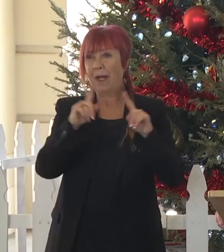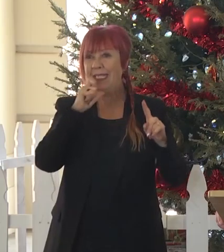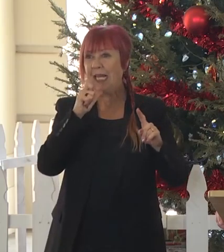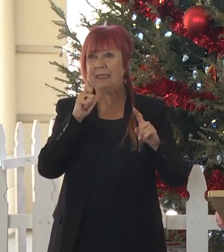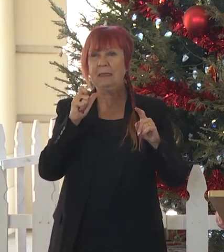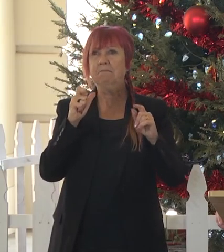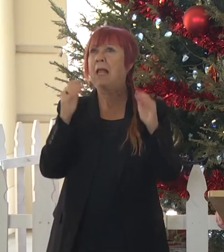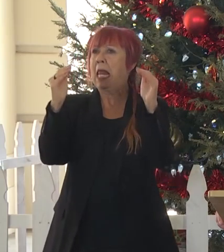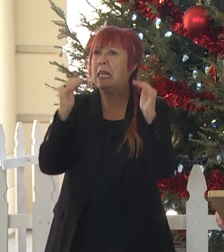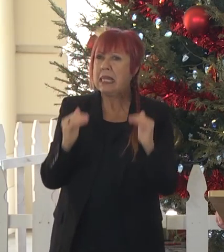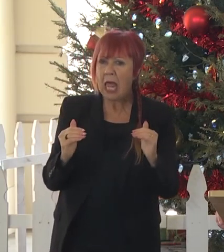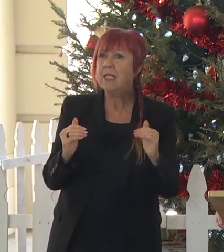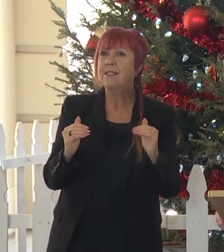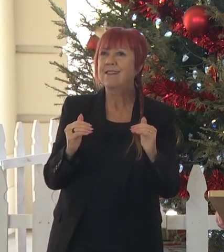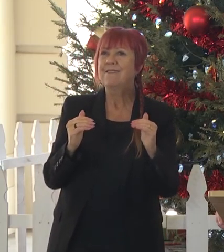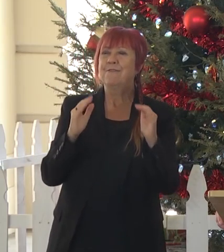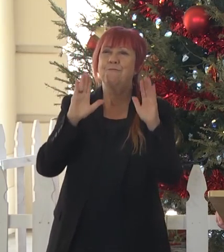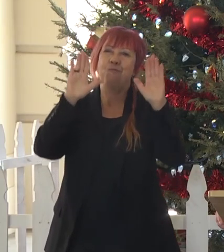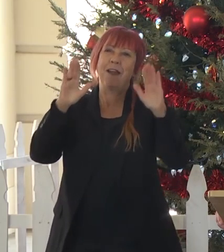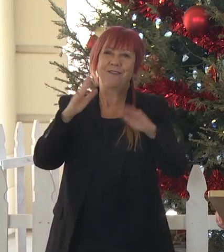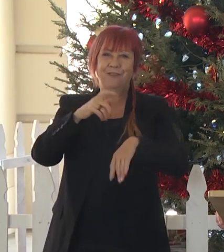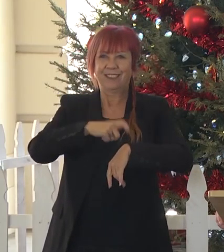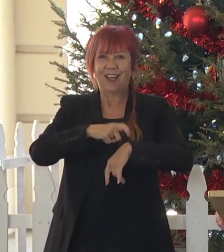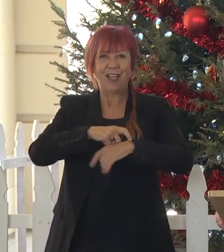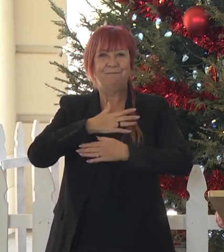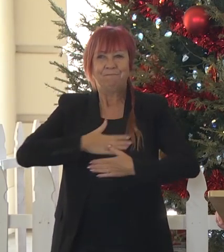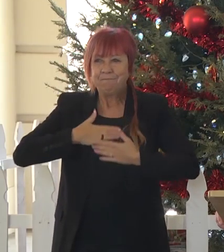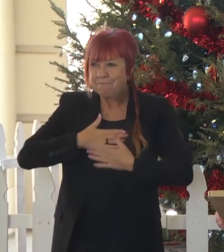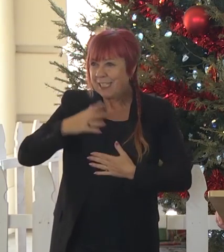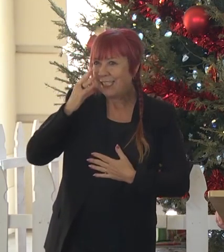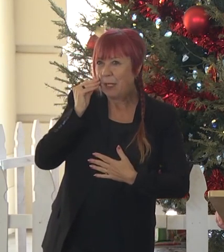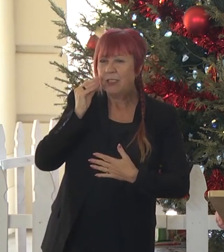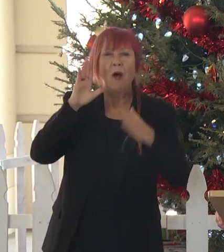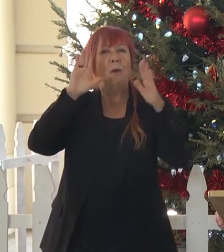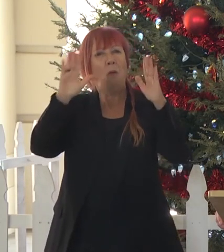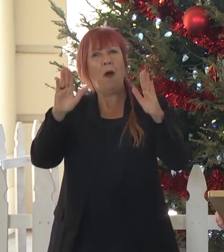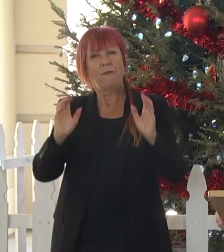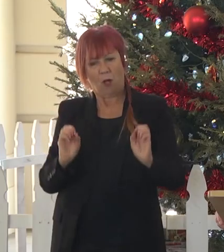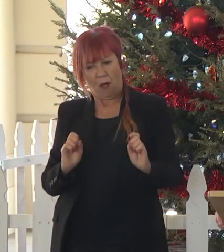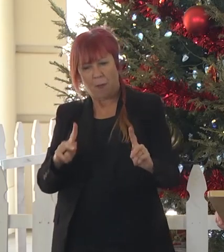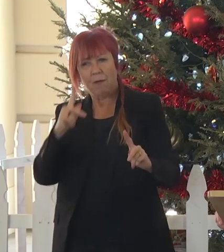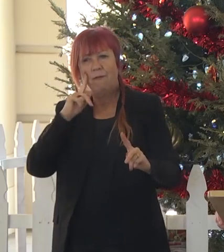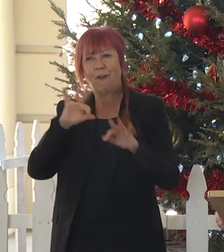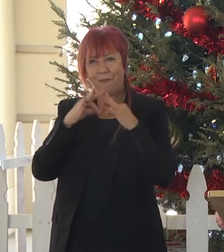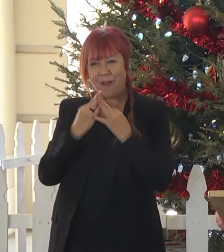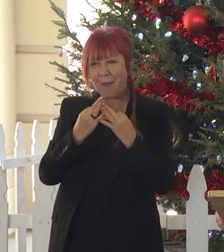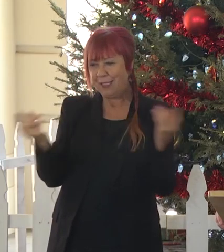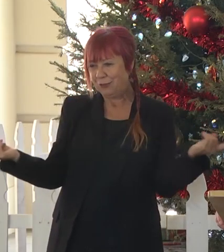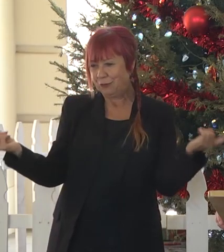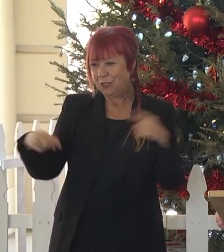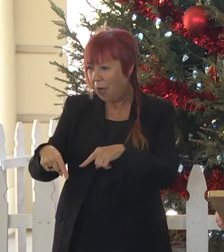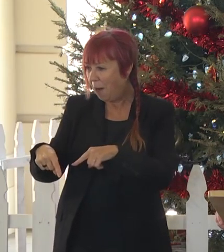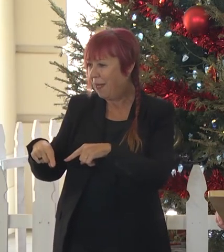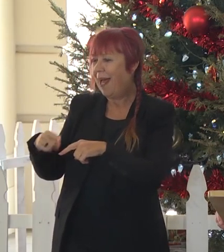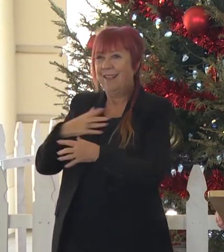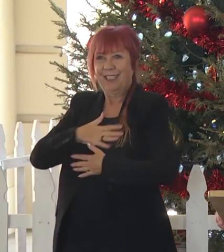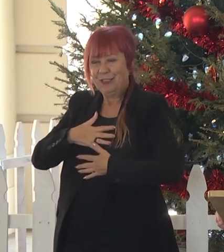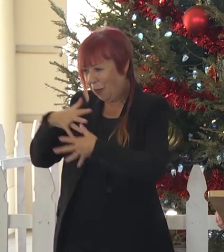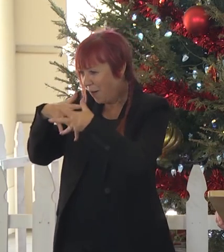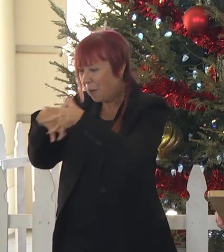inhibit anybody having a fabulous time. It's a wonderful opportunity for families to enjoy the parade, which has gone